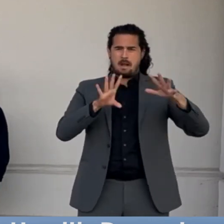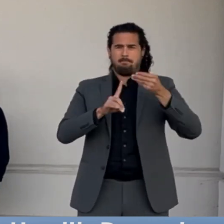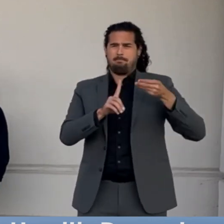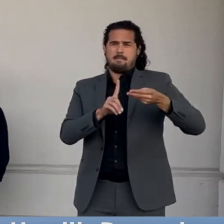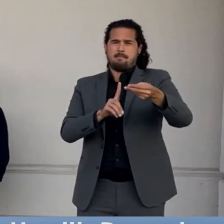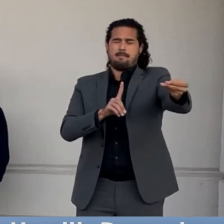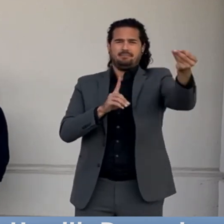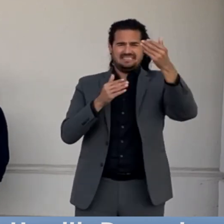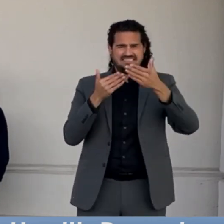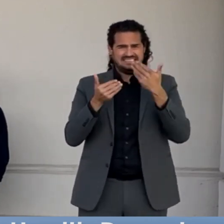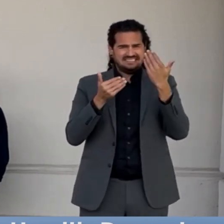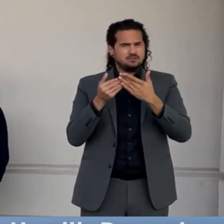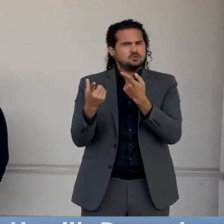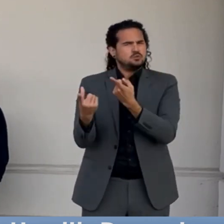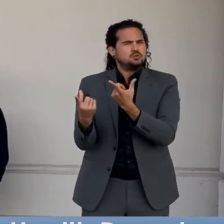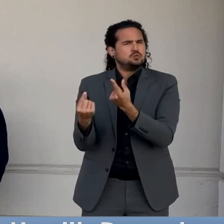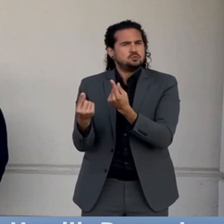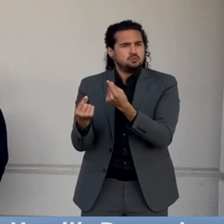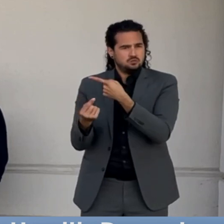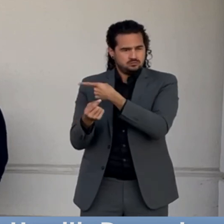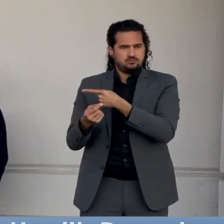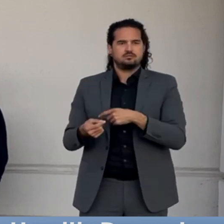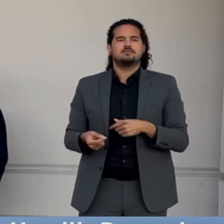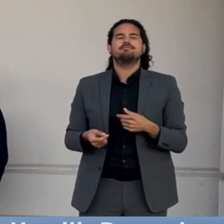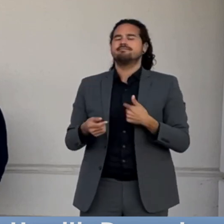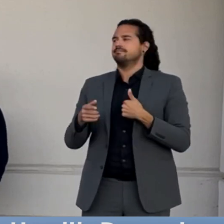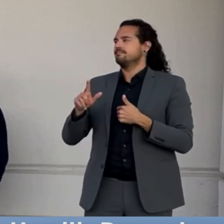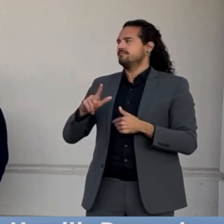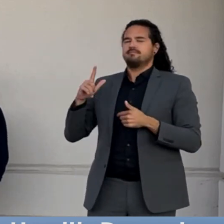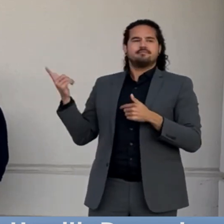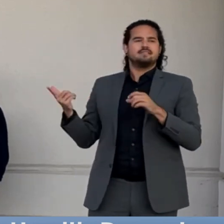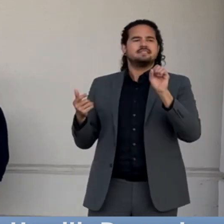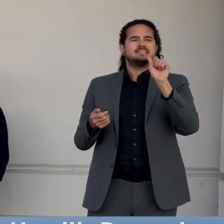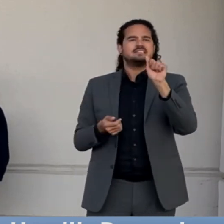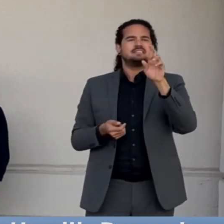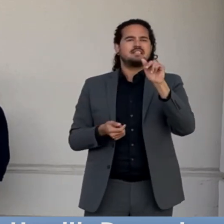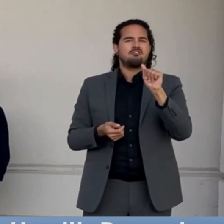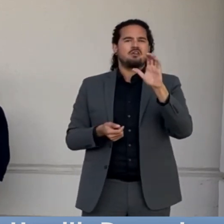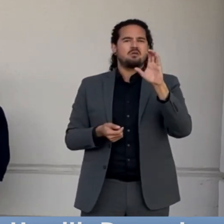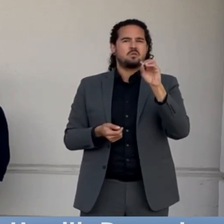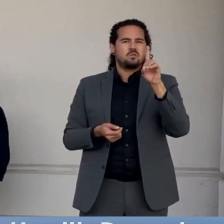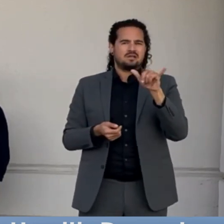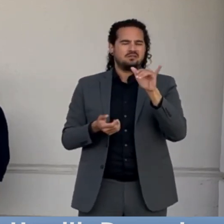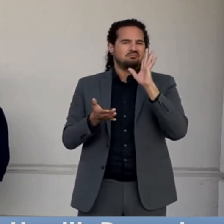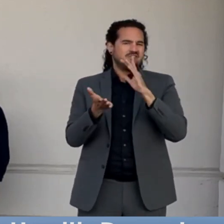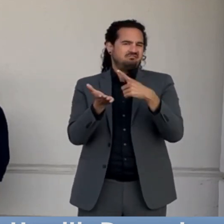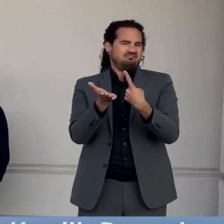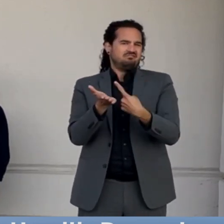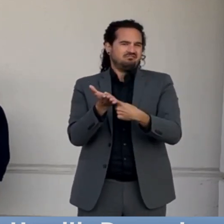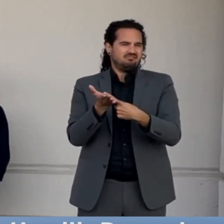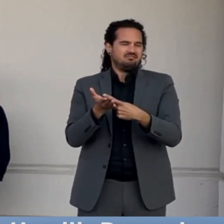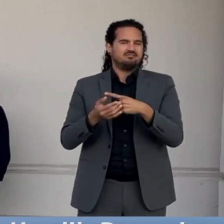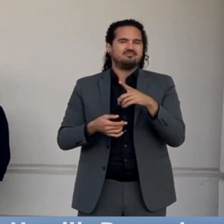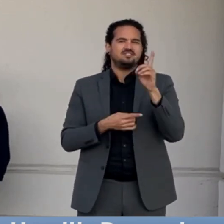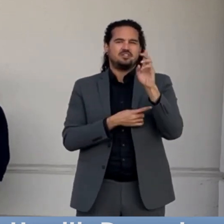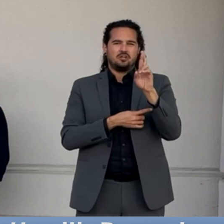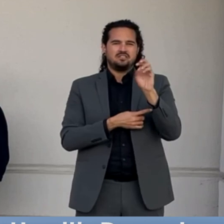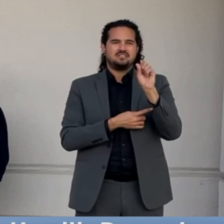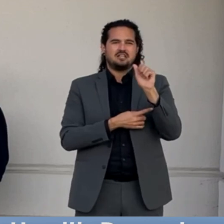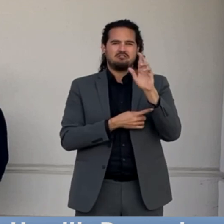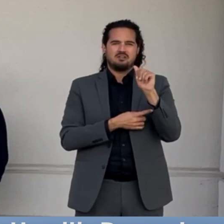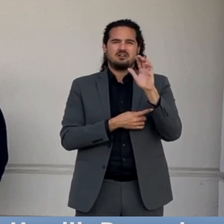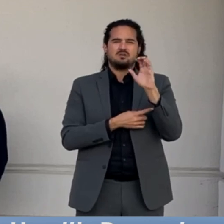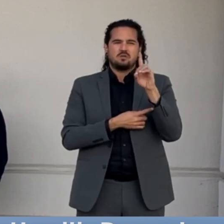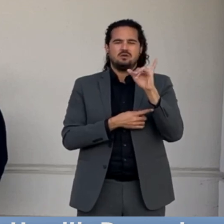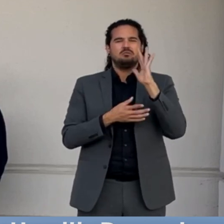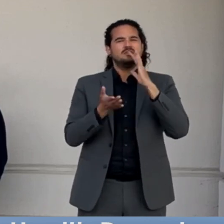Dr. Cody to talk about any enforcement or regulatory activity. I can say that the Public Health Department's response and contact tracing to be able to